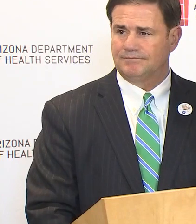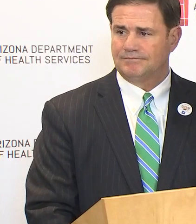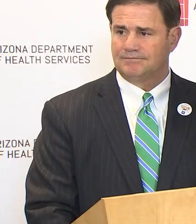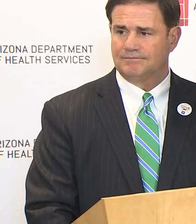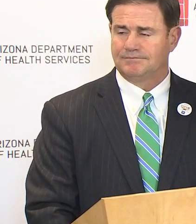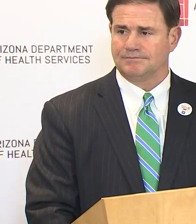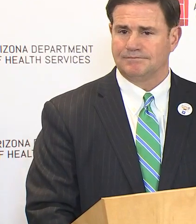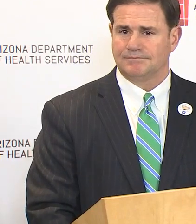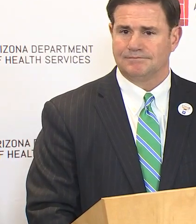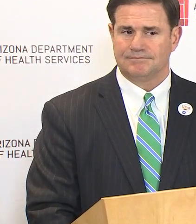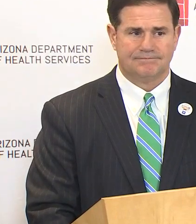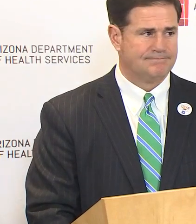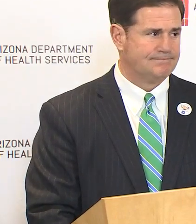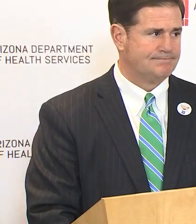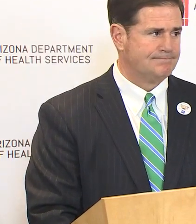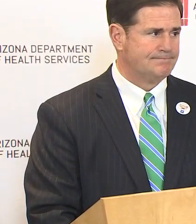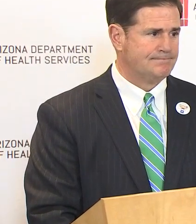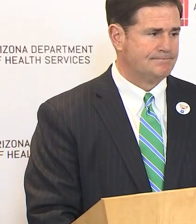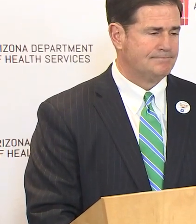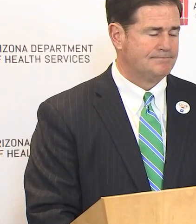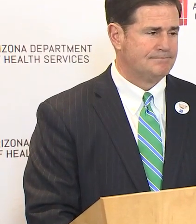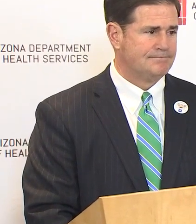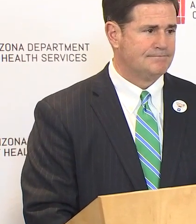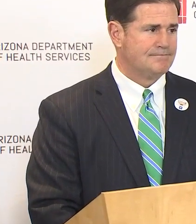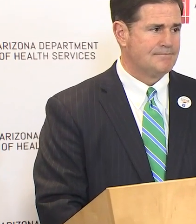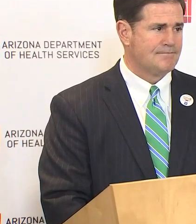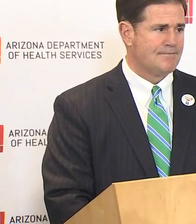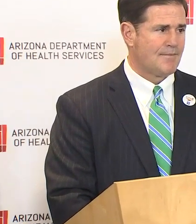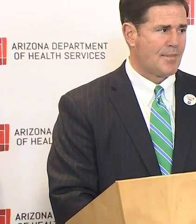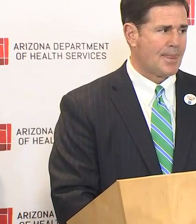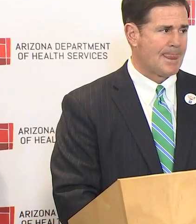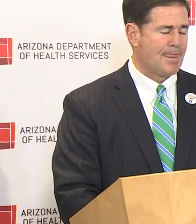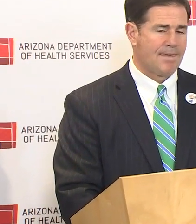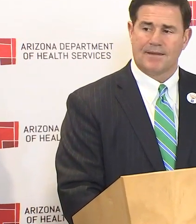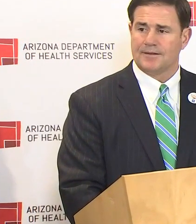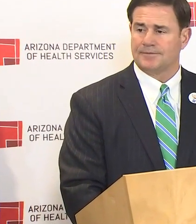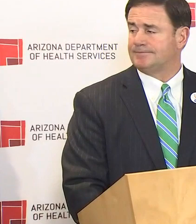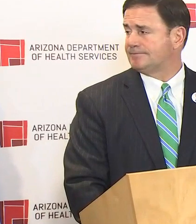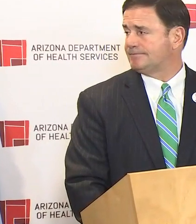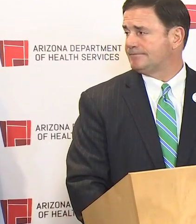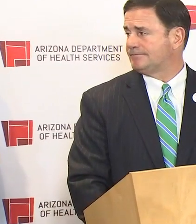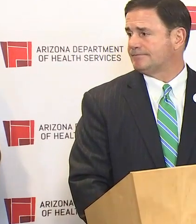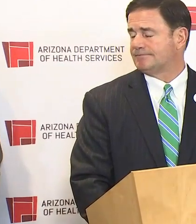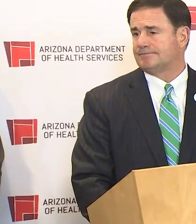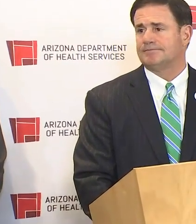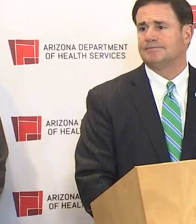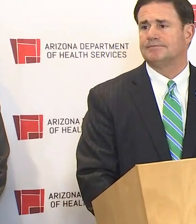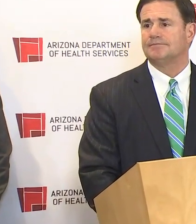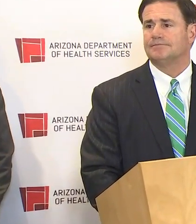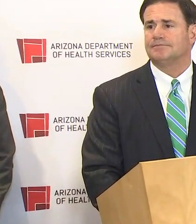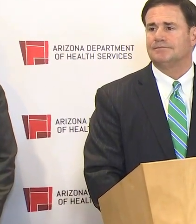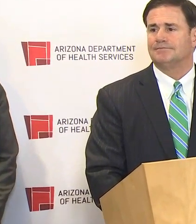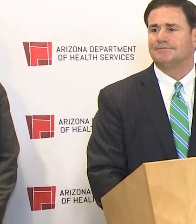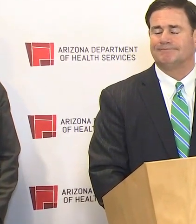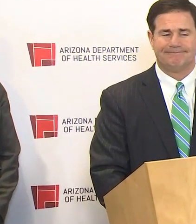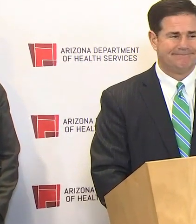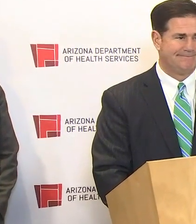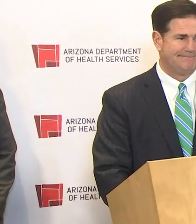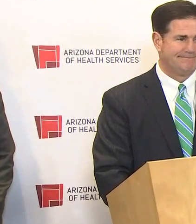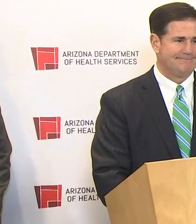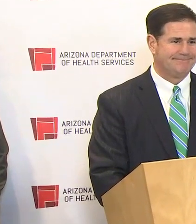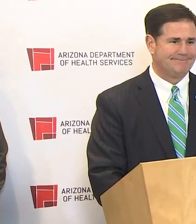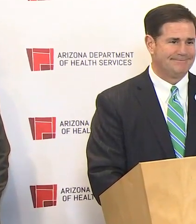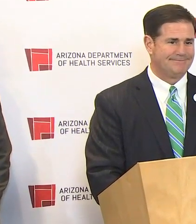food. Thank you, everyone. That's about the time that we have. If you have additional questions, you know how to reach out to Chris. You're buying the egg foo young for everyone?